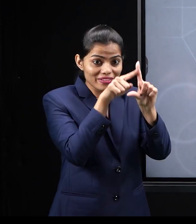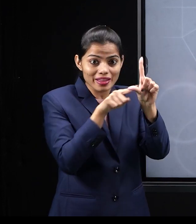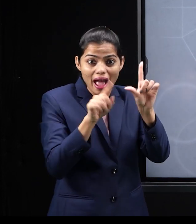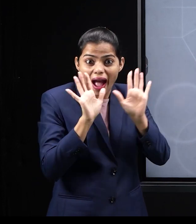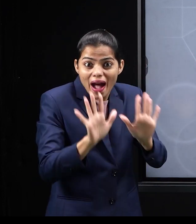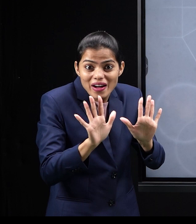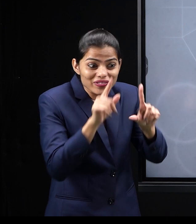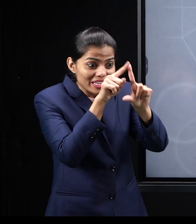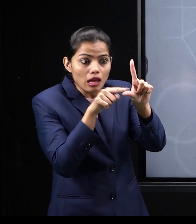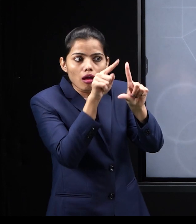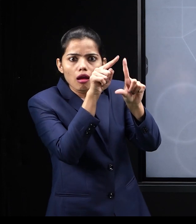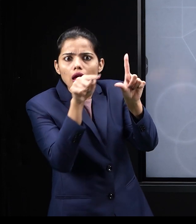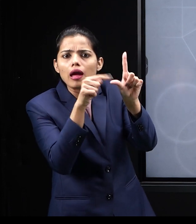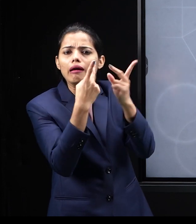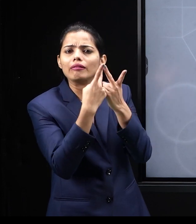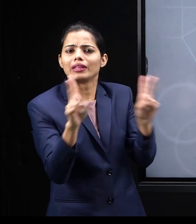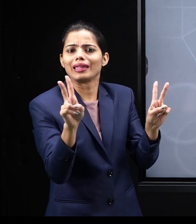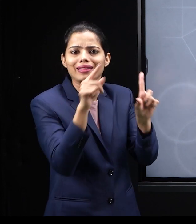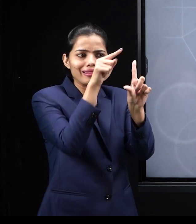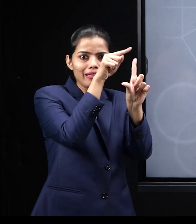All sides have different length.